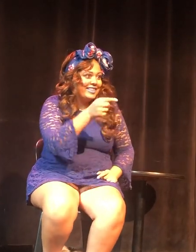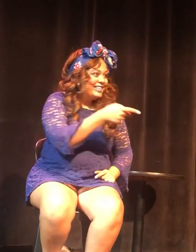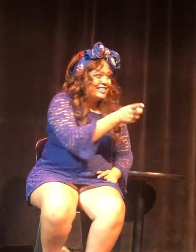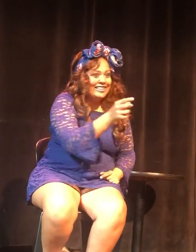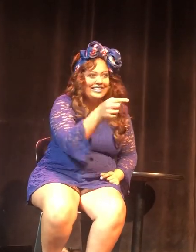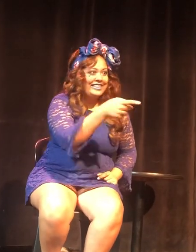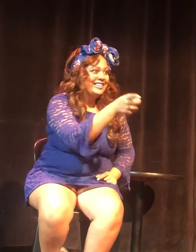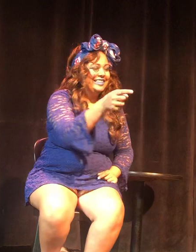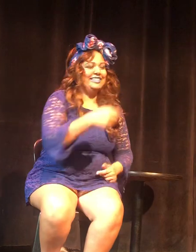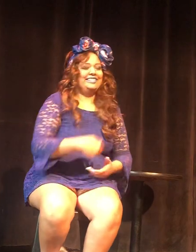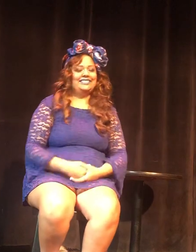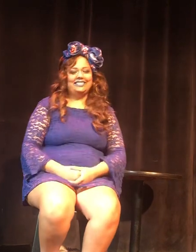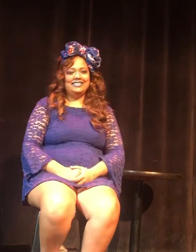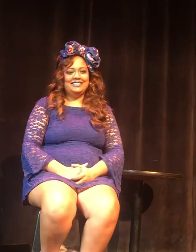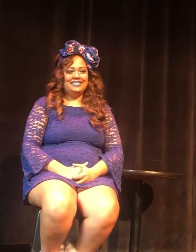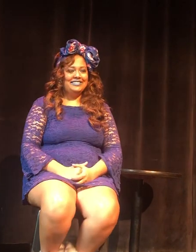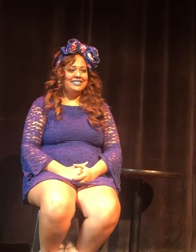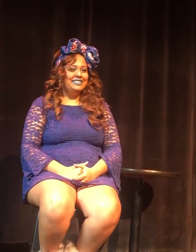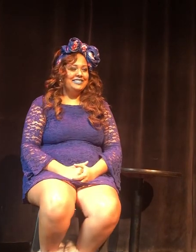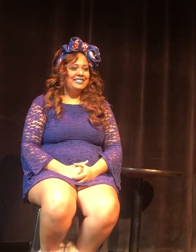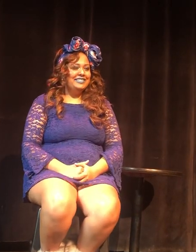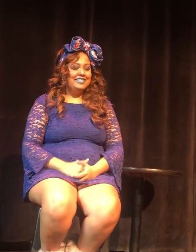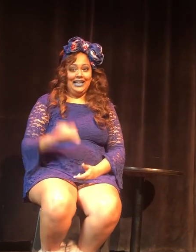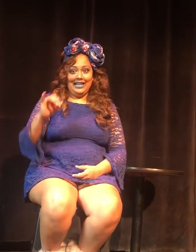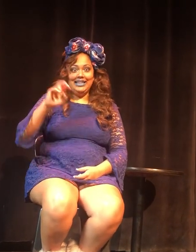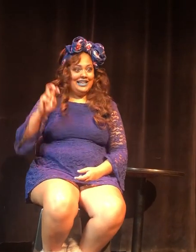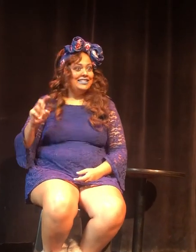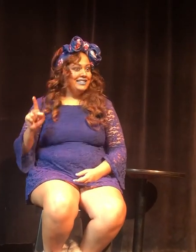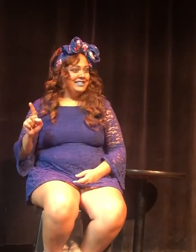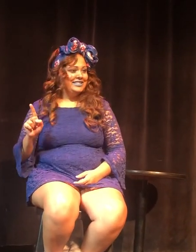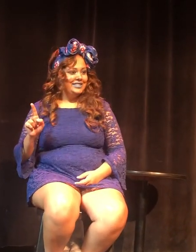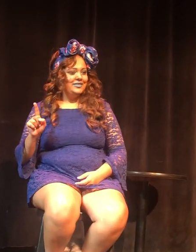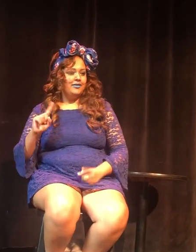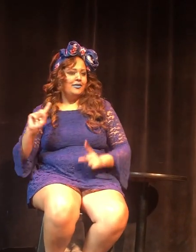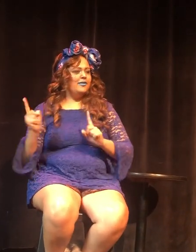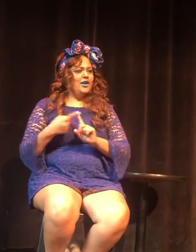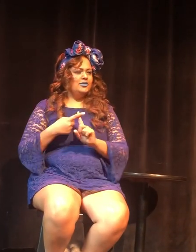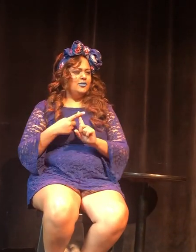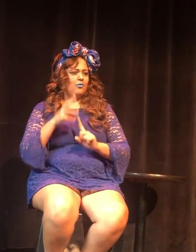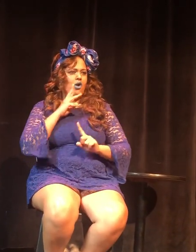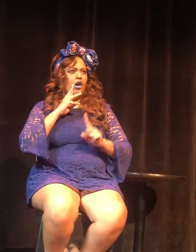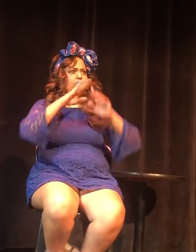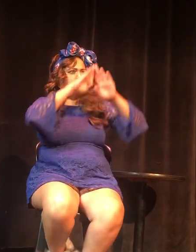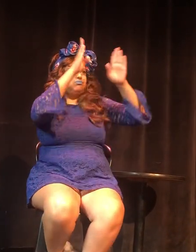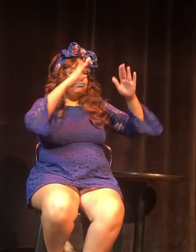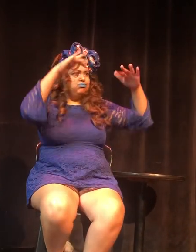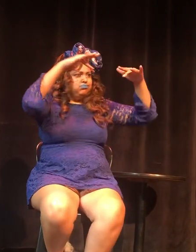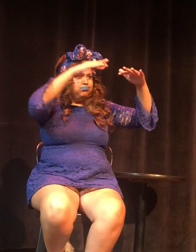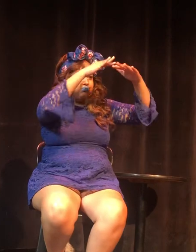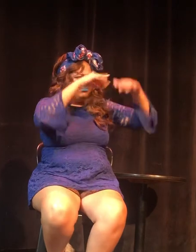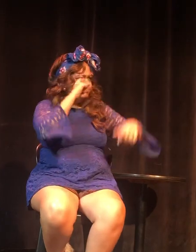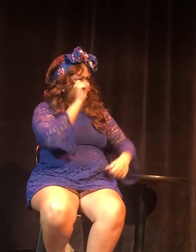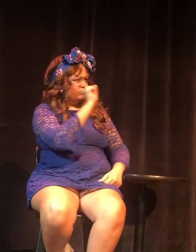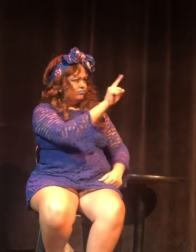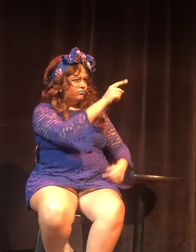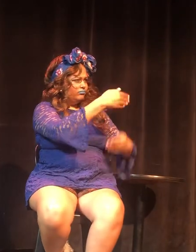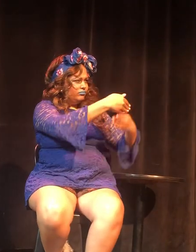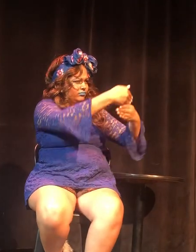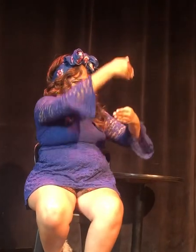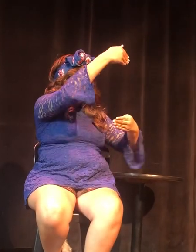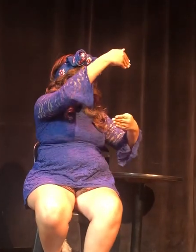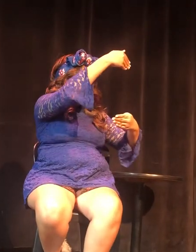Izzy said First stop, we're here in the aquarium house. These cape